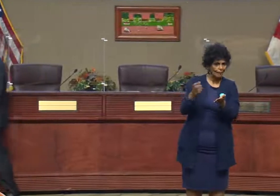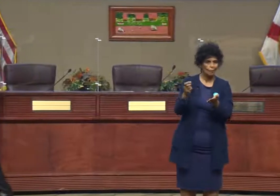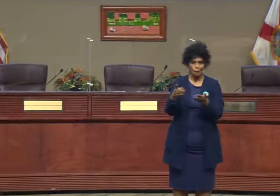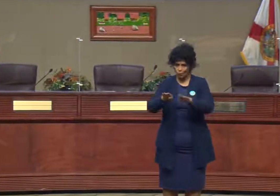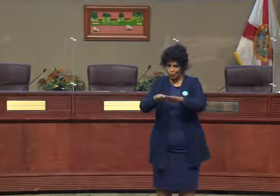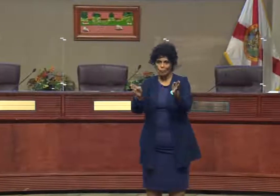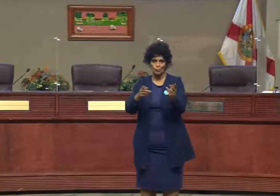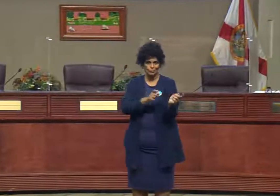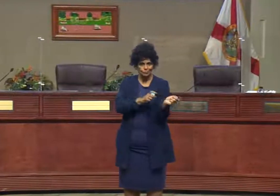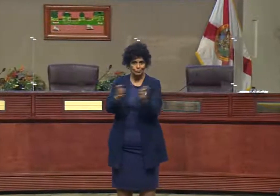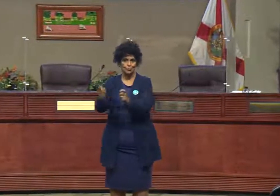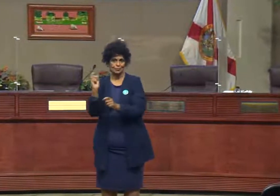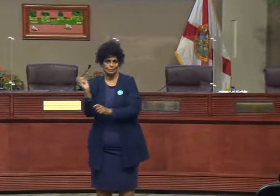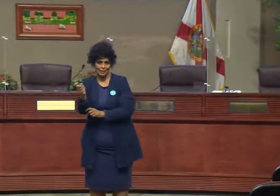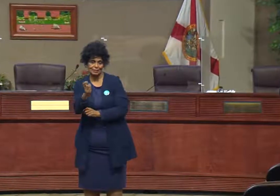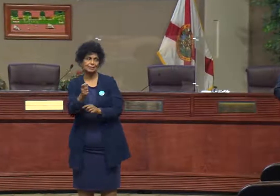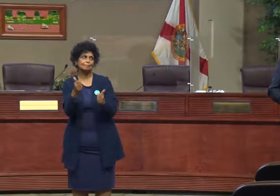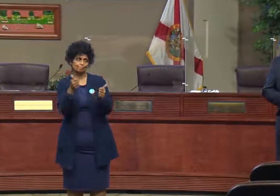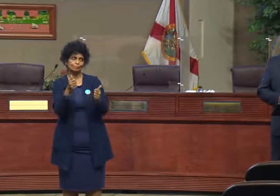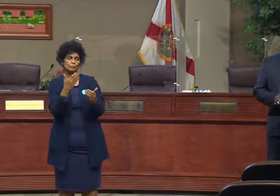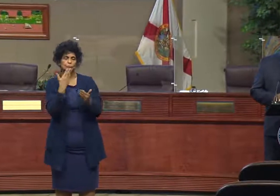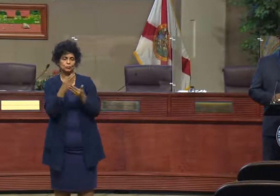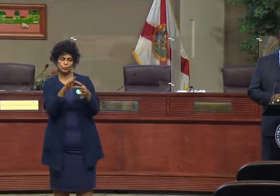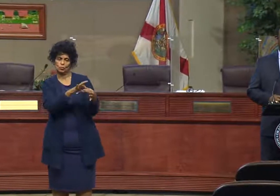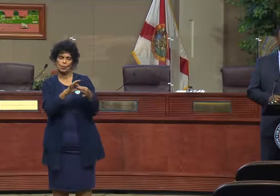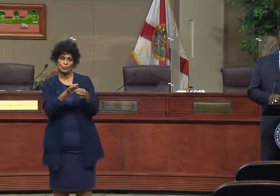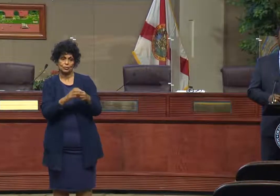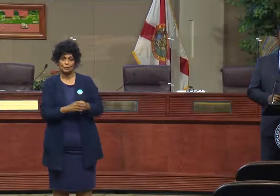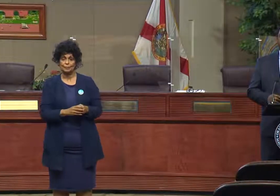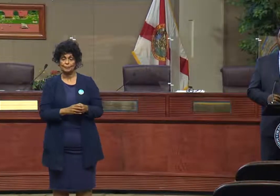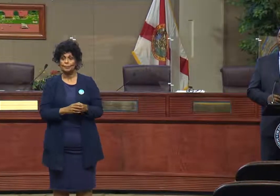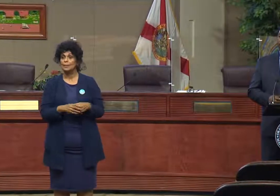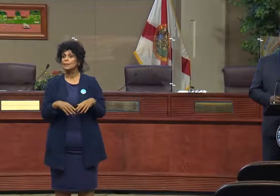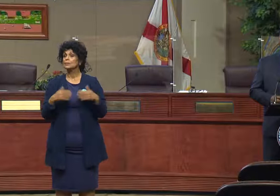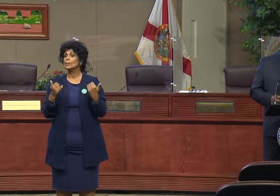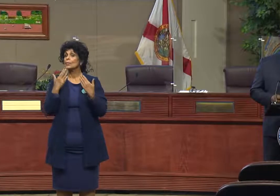Okay, thank you all for joining us today. This will be the last press